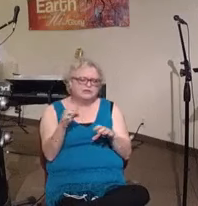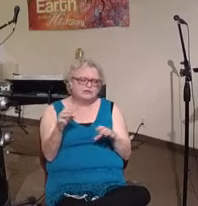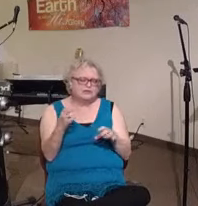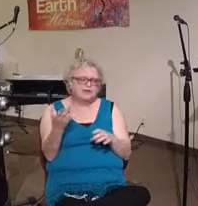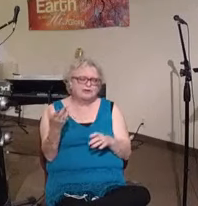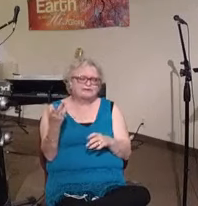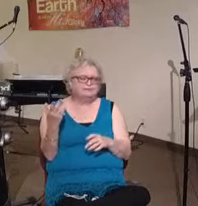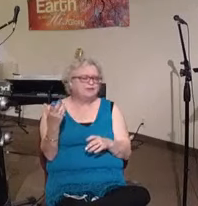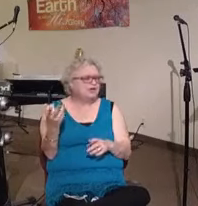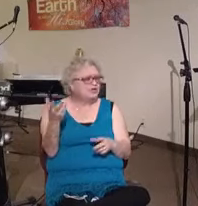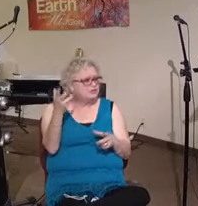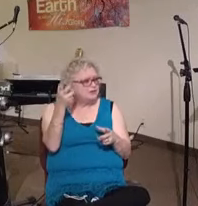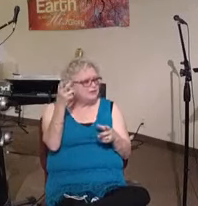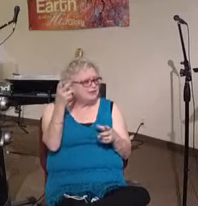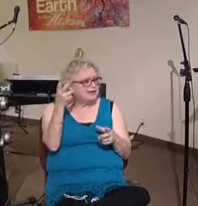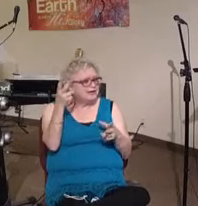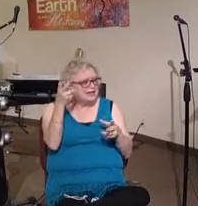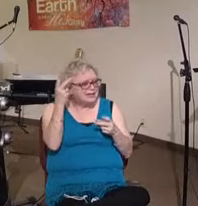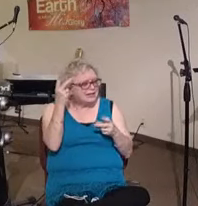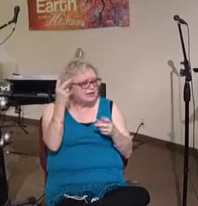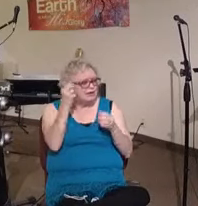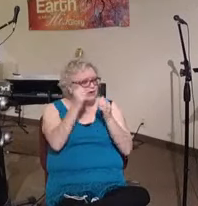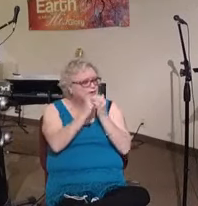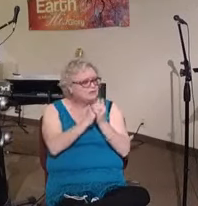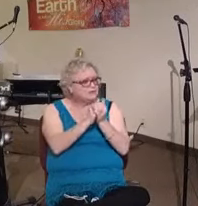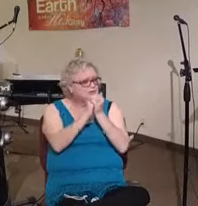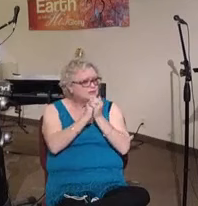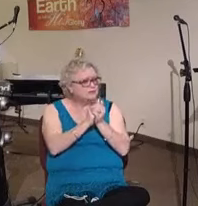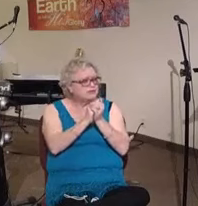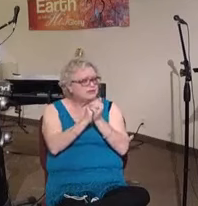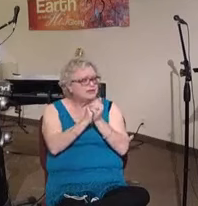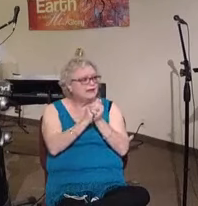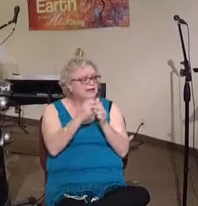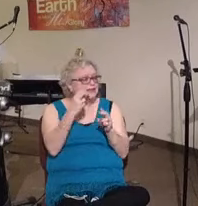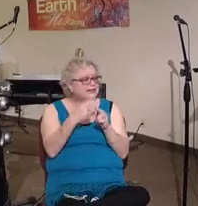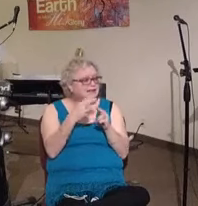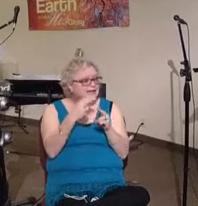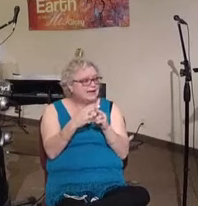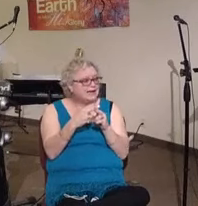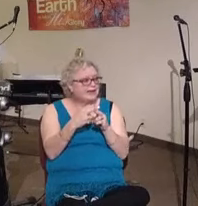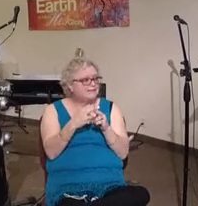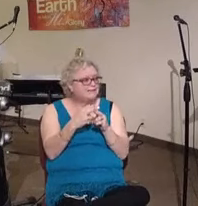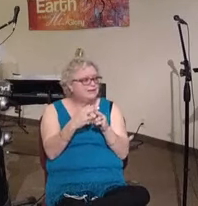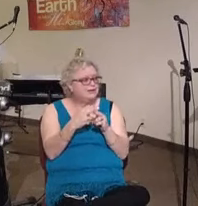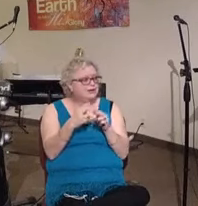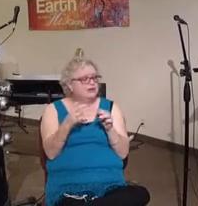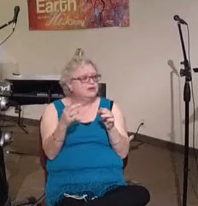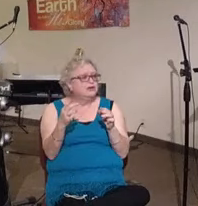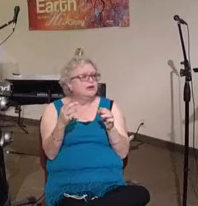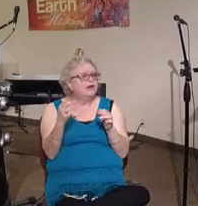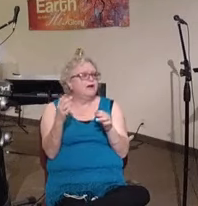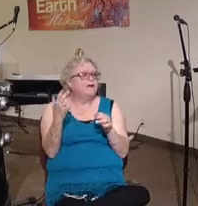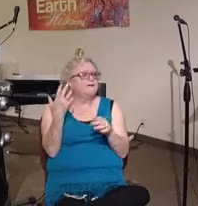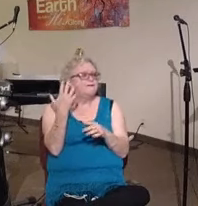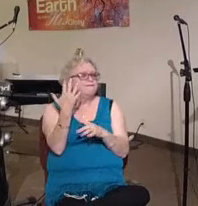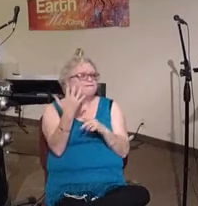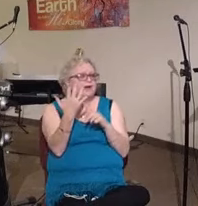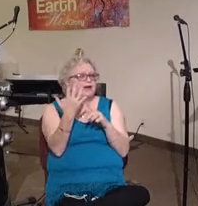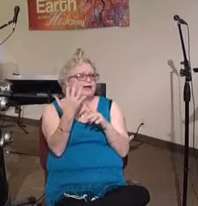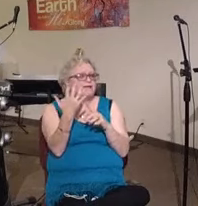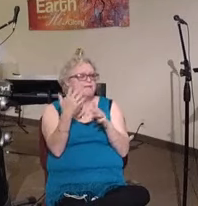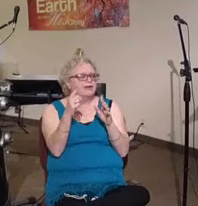And did you hear in worship the mere mention of the name? There's a name with five letters in